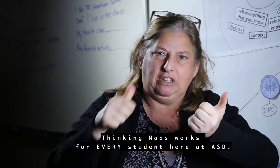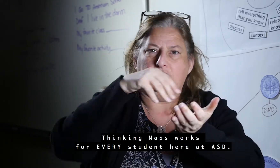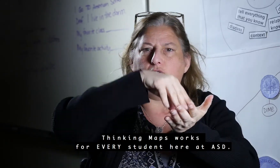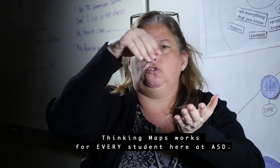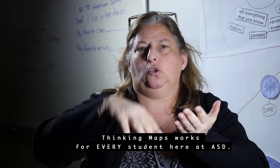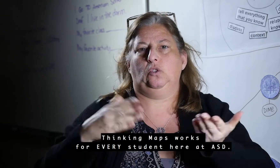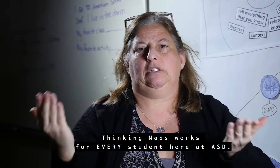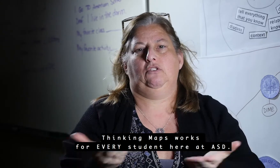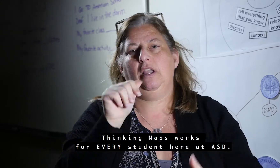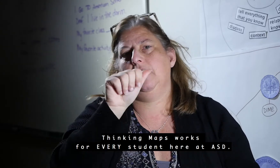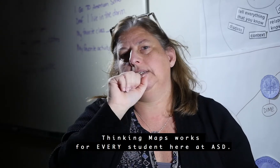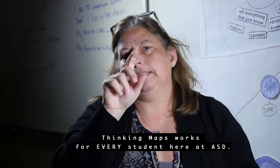student here at ASD.